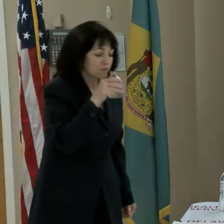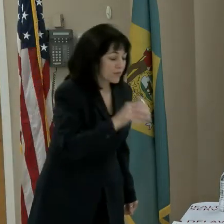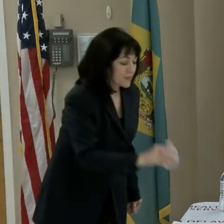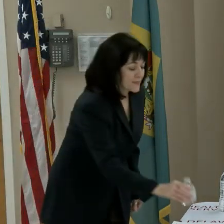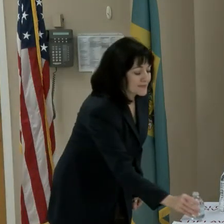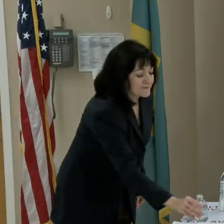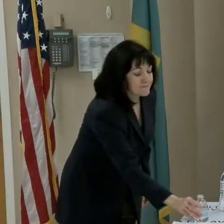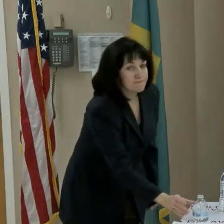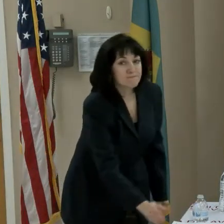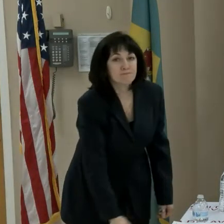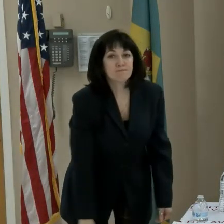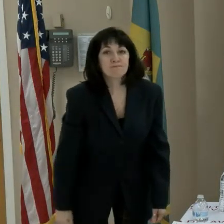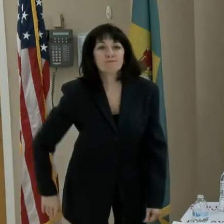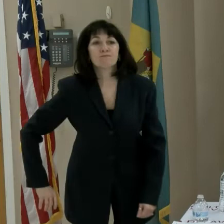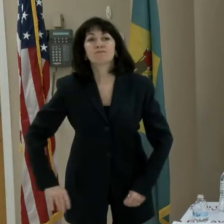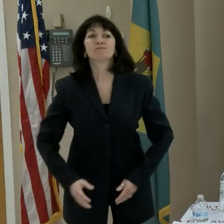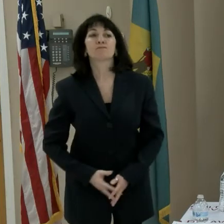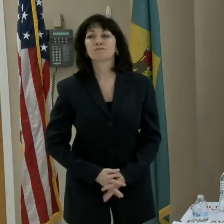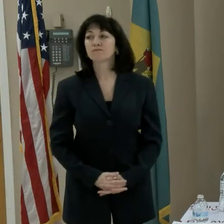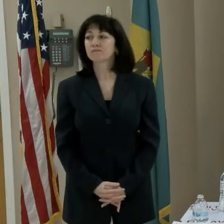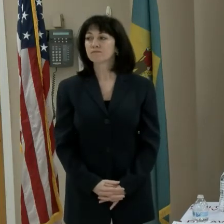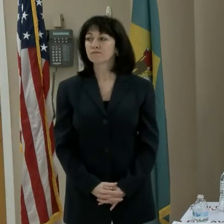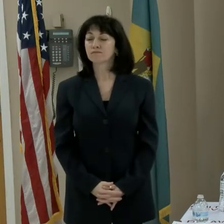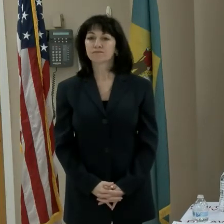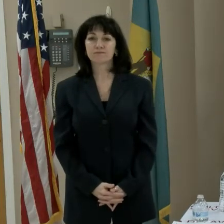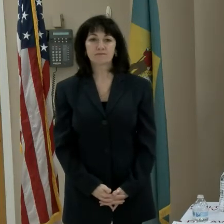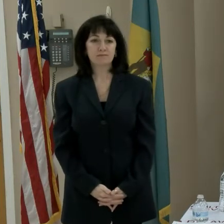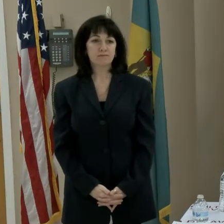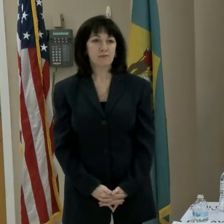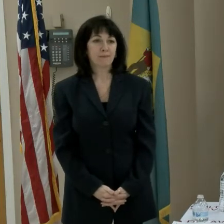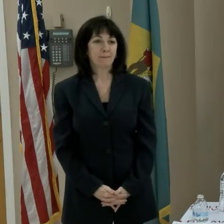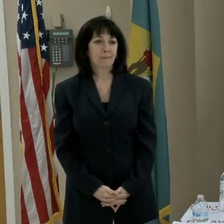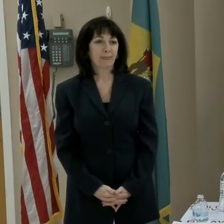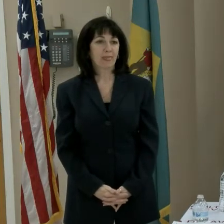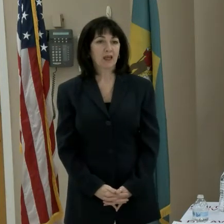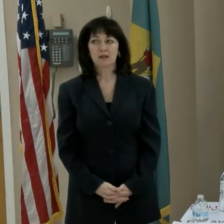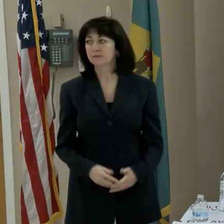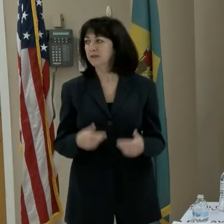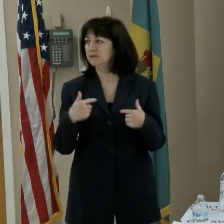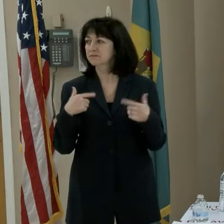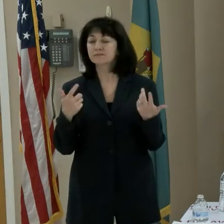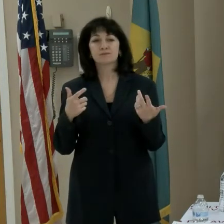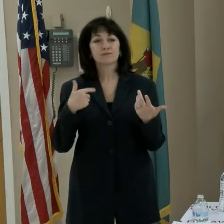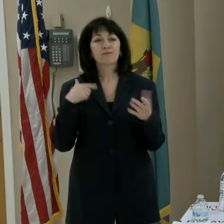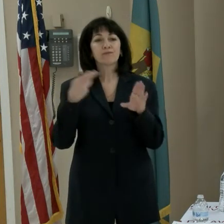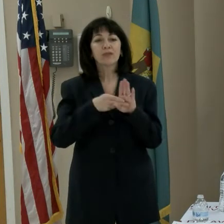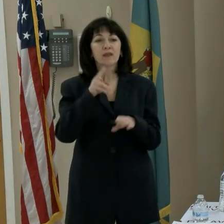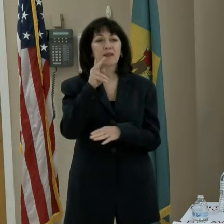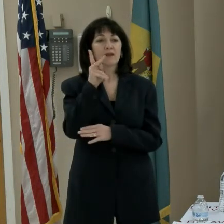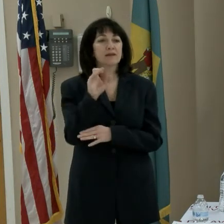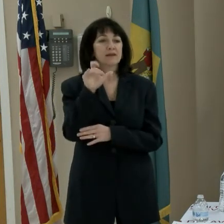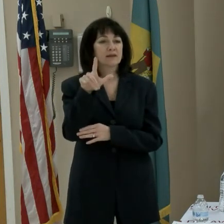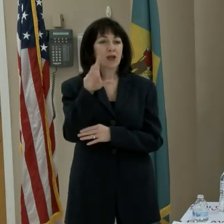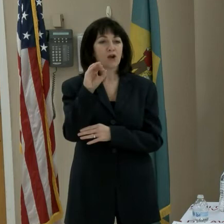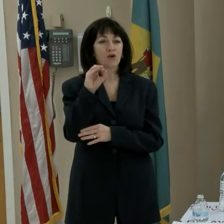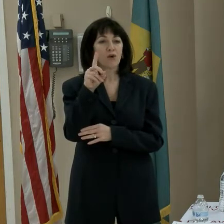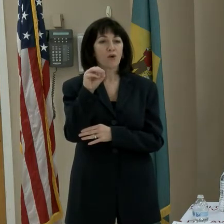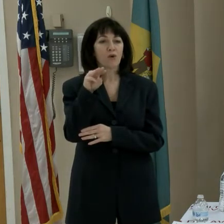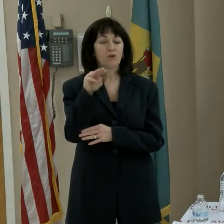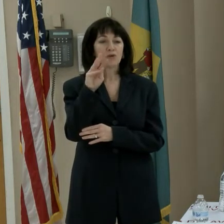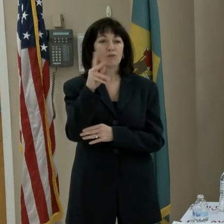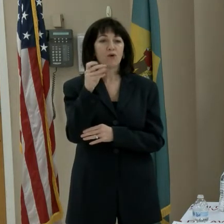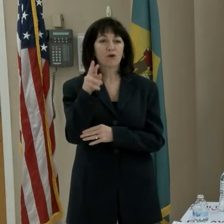We are live from the State Health Operations Center in Smyrna, Delaware. This morning we're joined by Dr. Odom Walker, Secretary of the